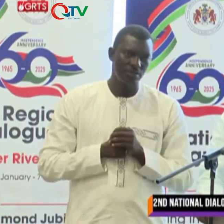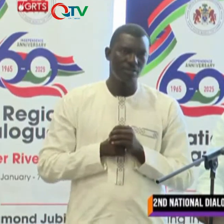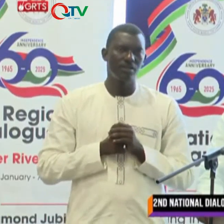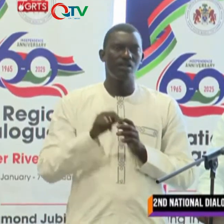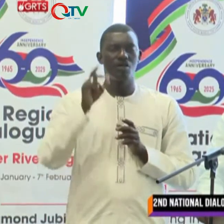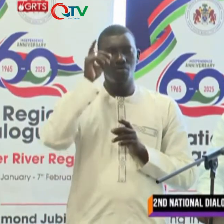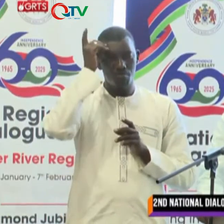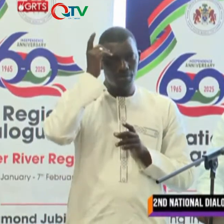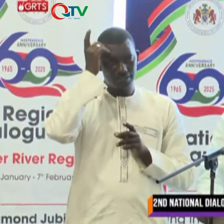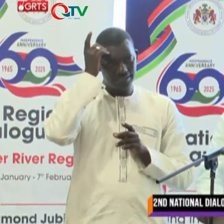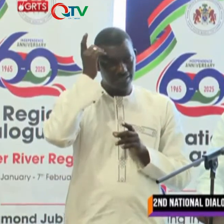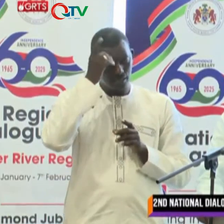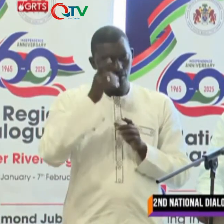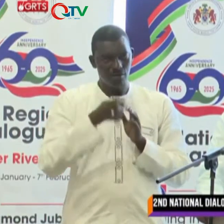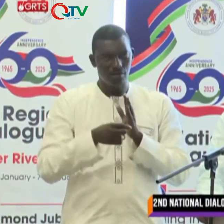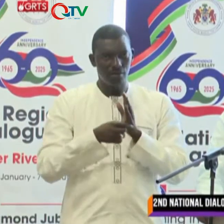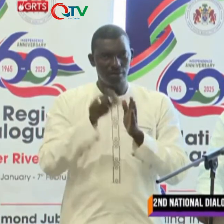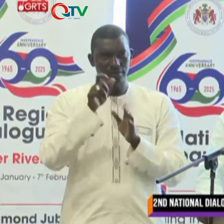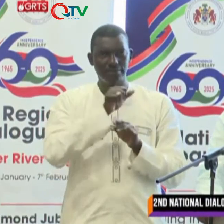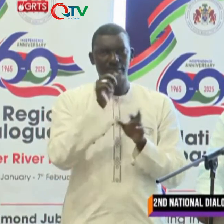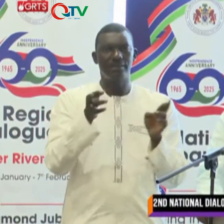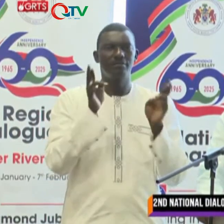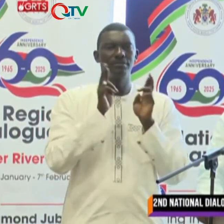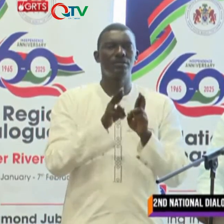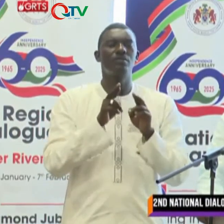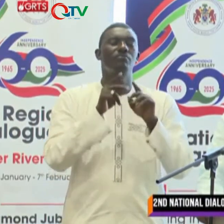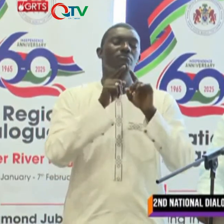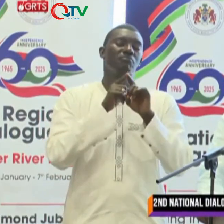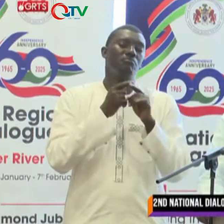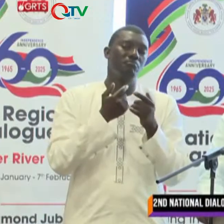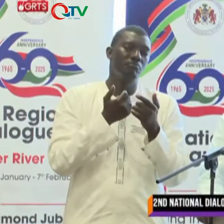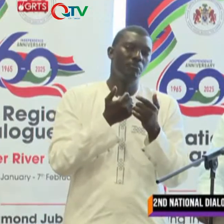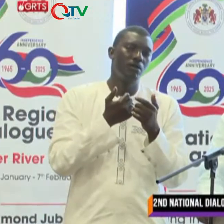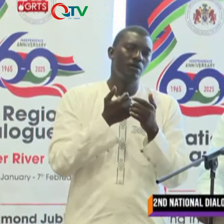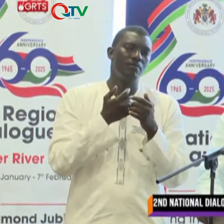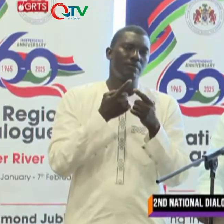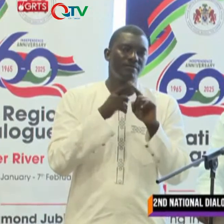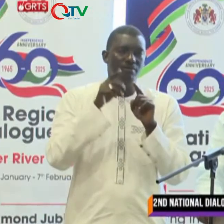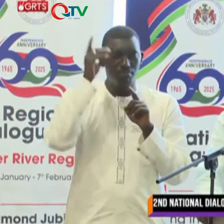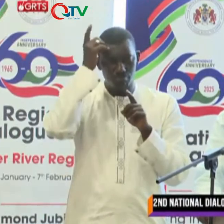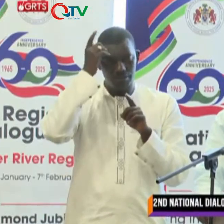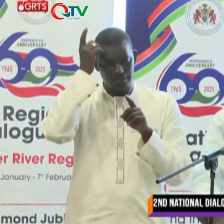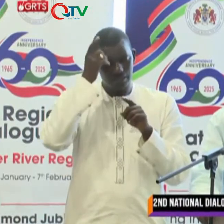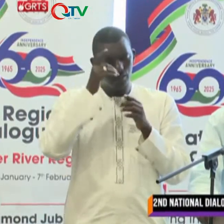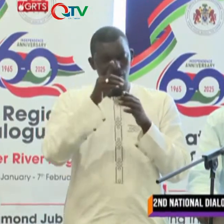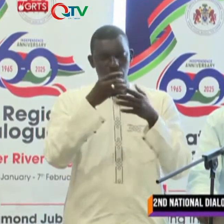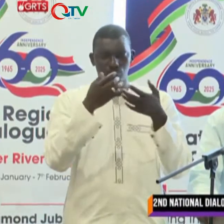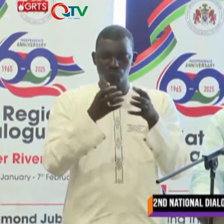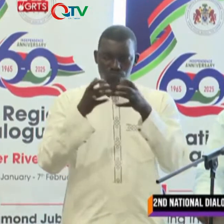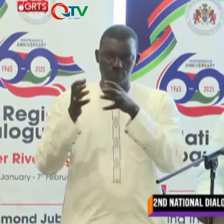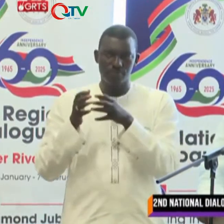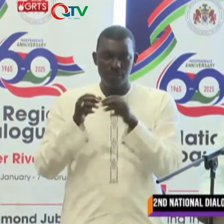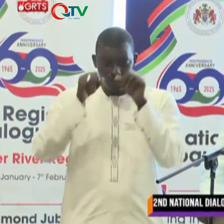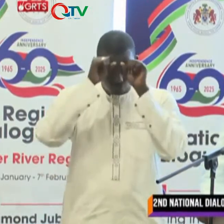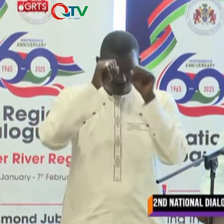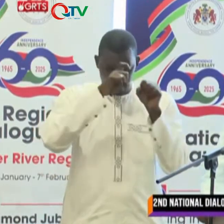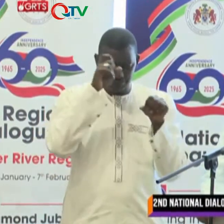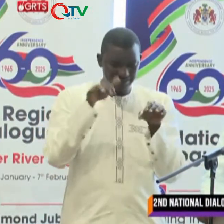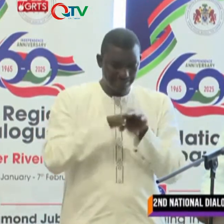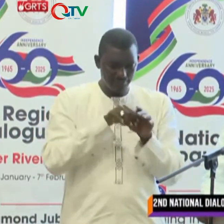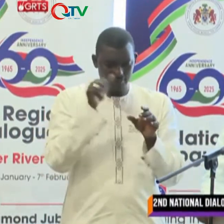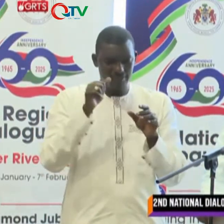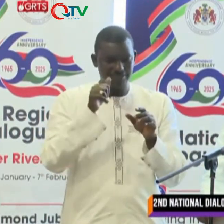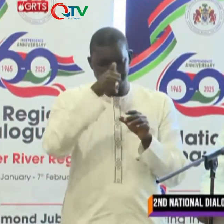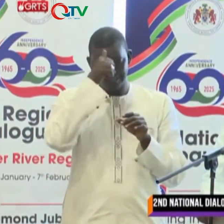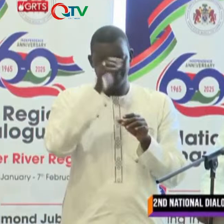political party leaders and representatives of other political parties, government officials and